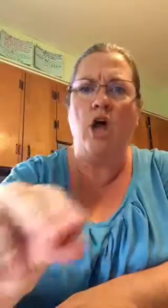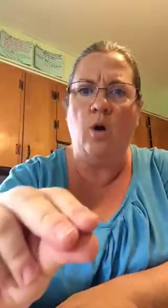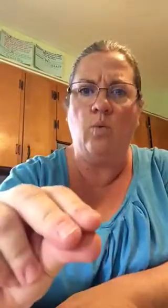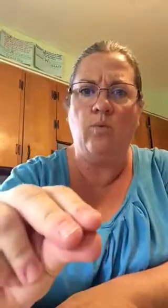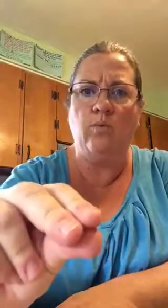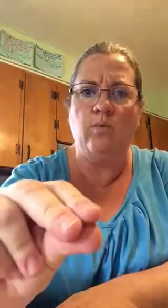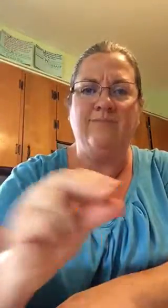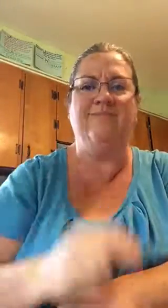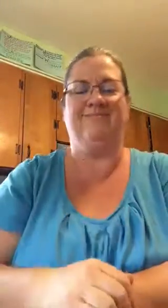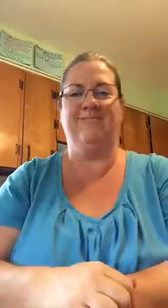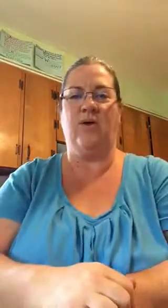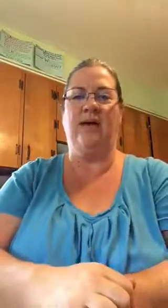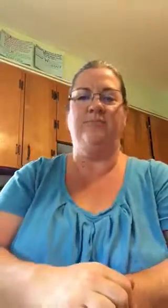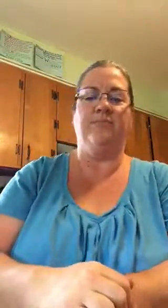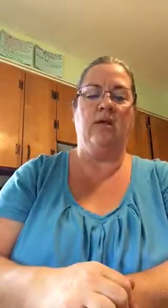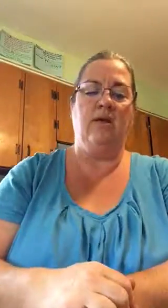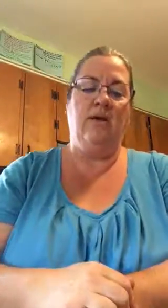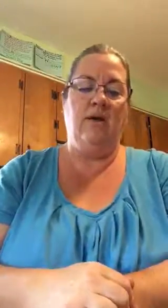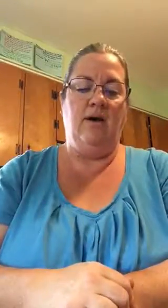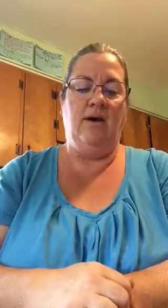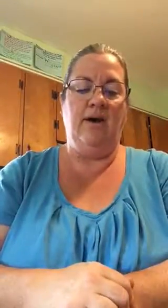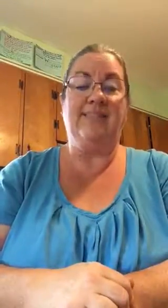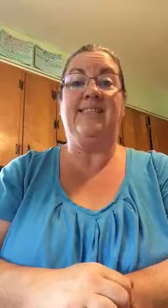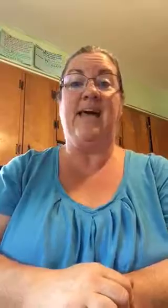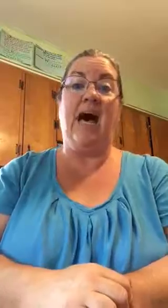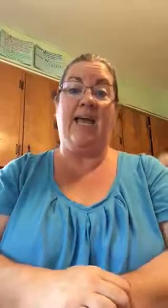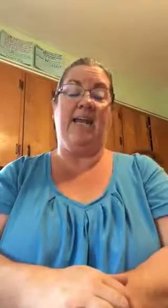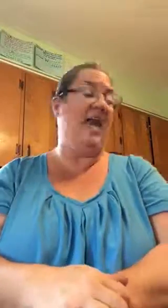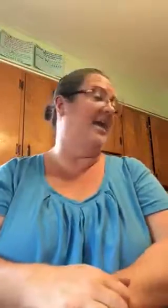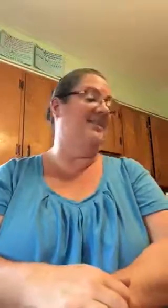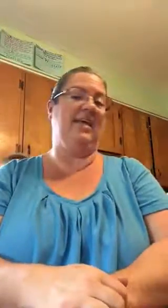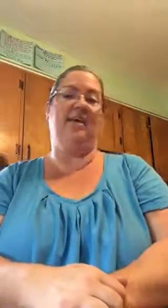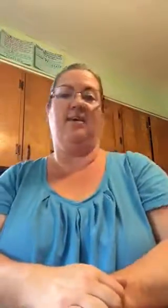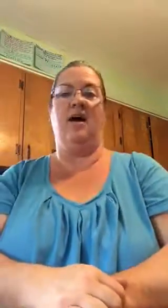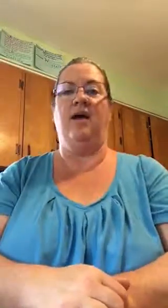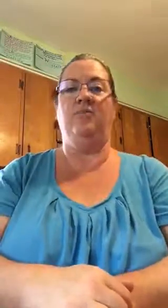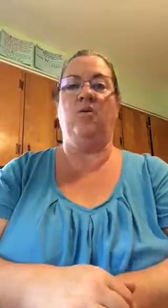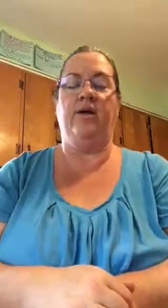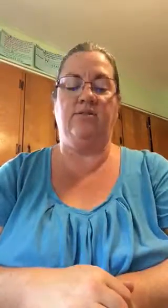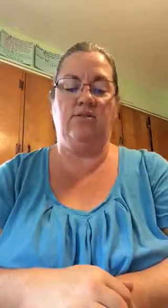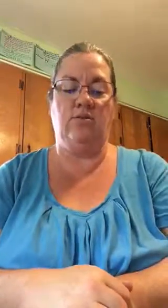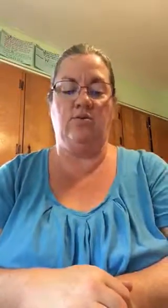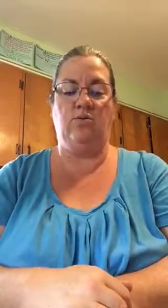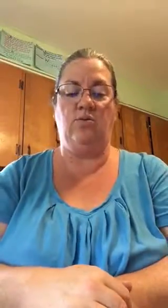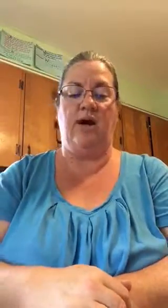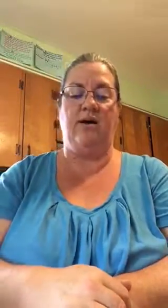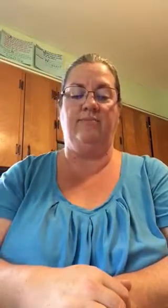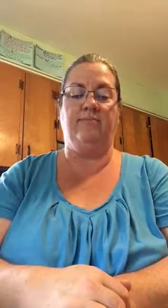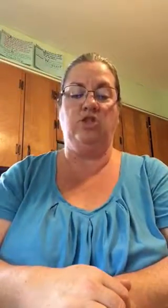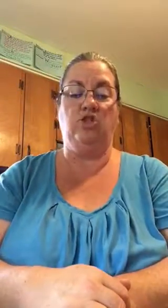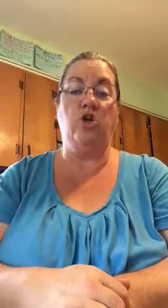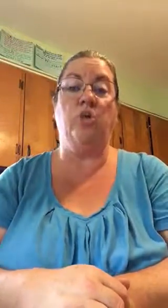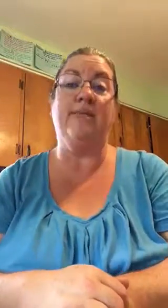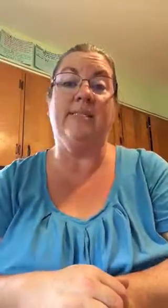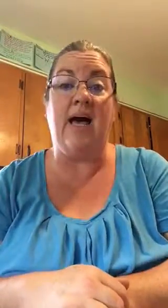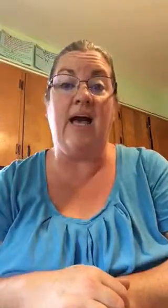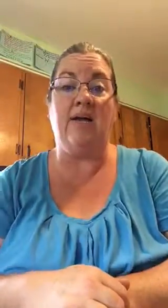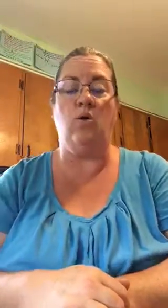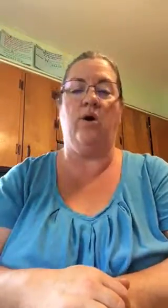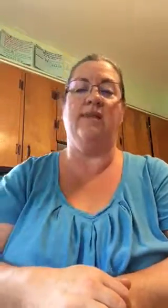No. Okay? Sign, as in I'm going to show you a sign, or as